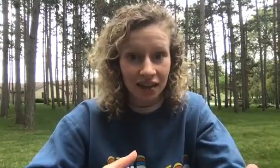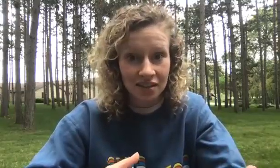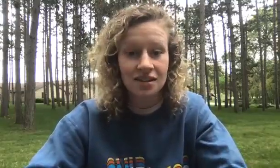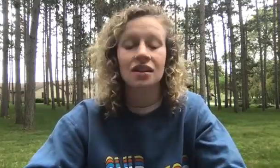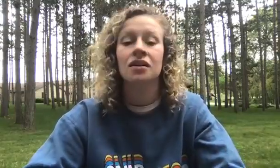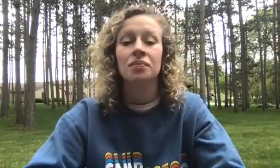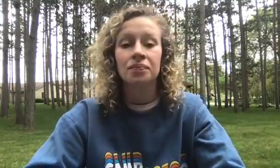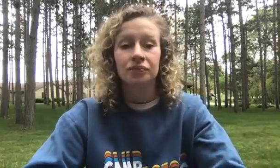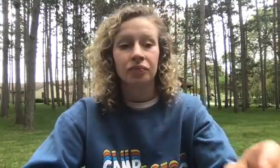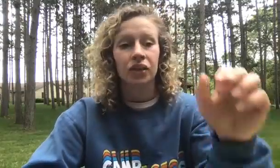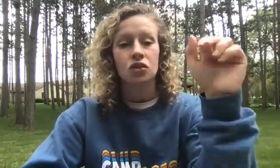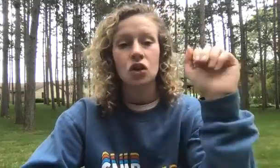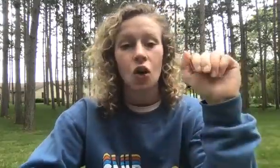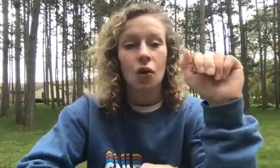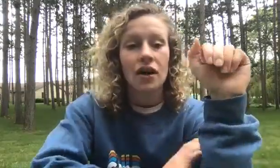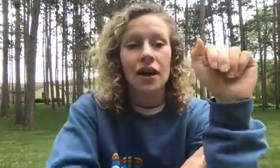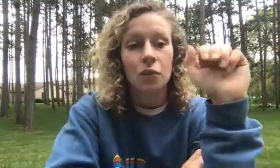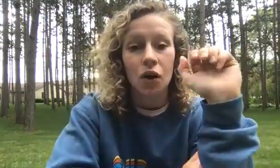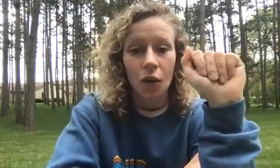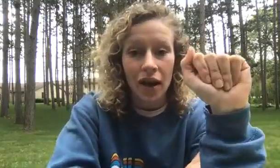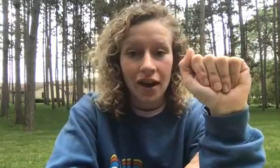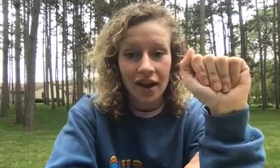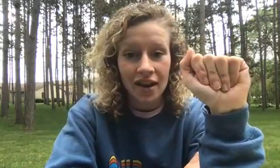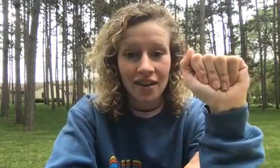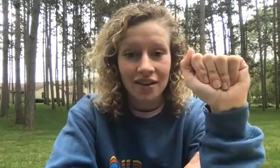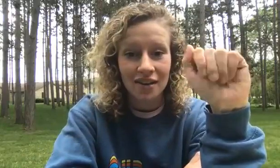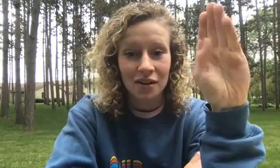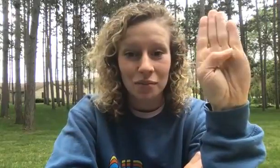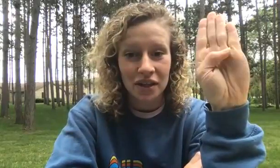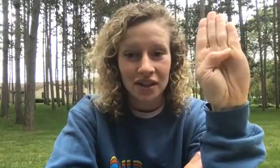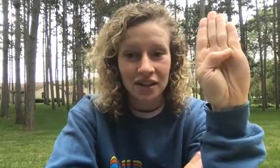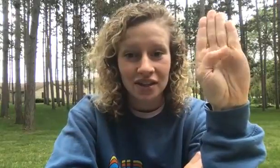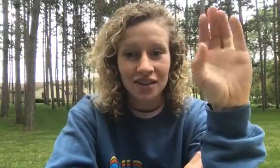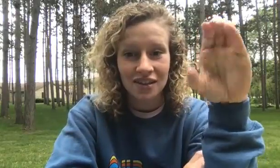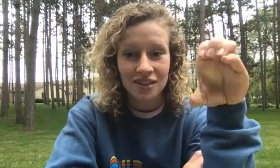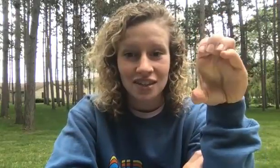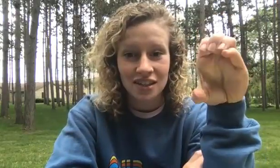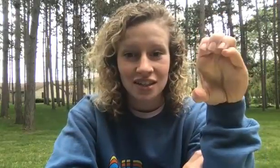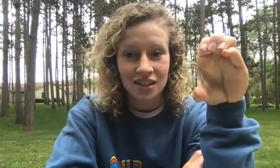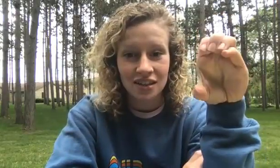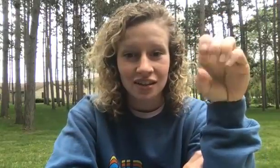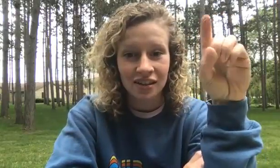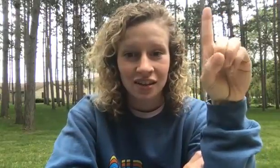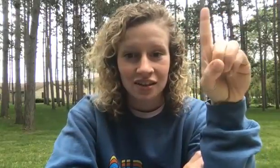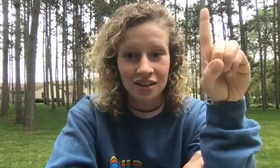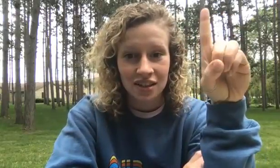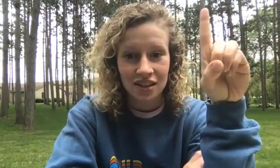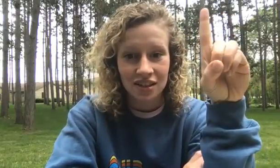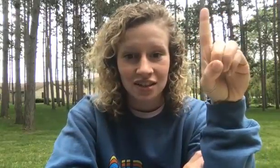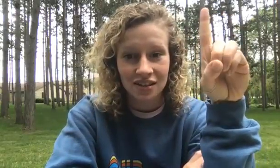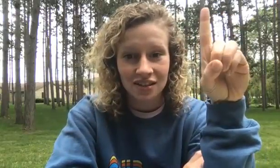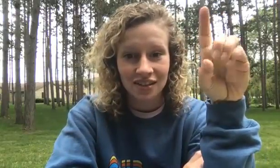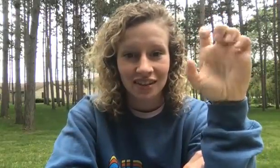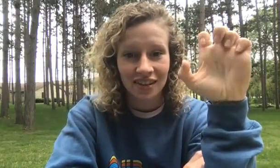sense. So again, we'll go A, B, C, D,